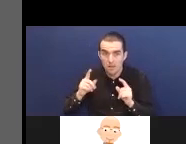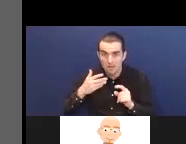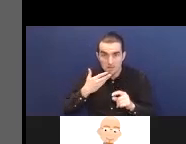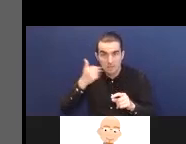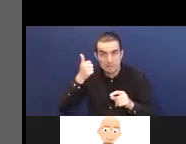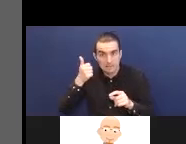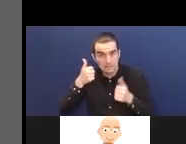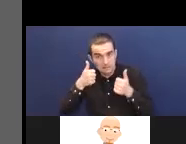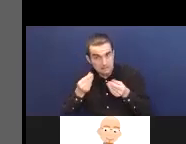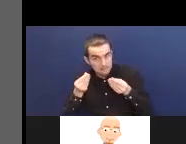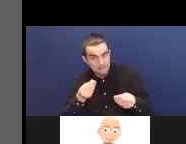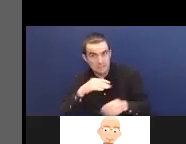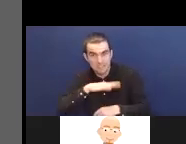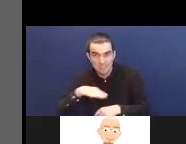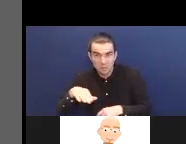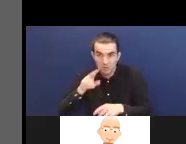Thank you.